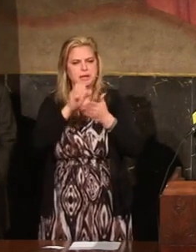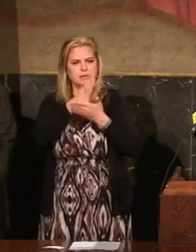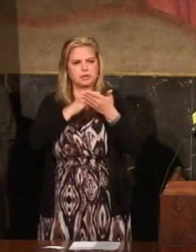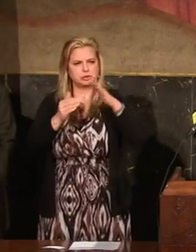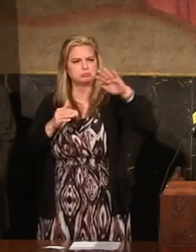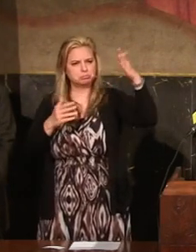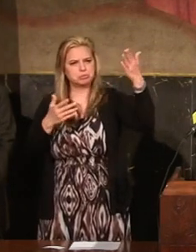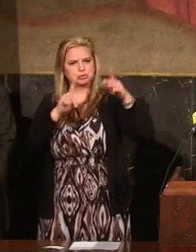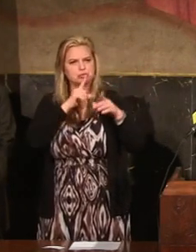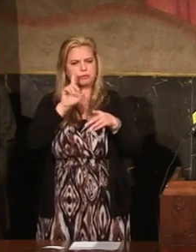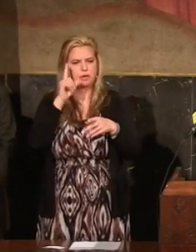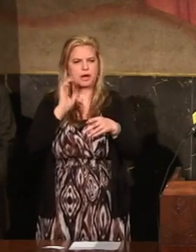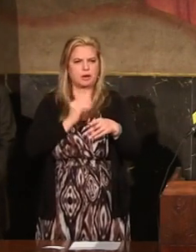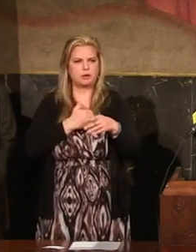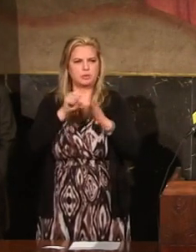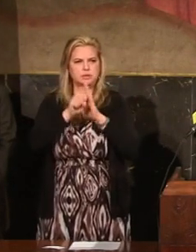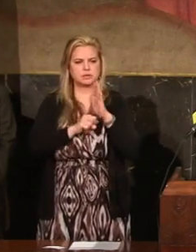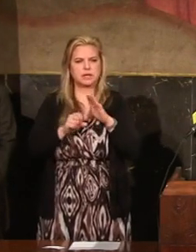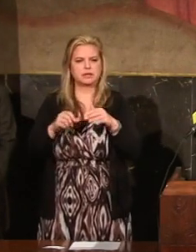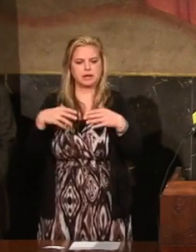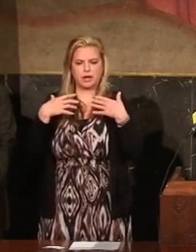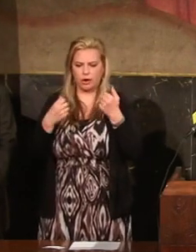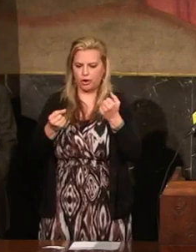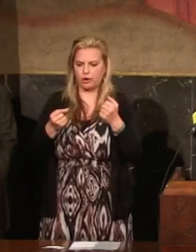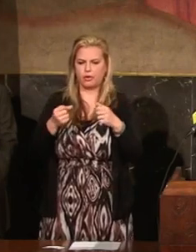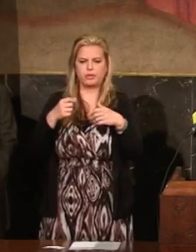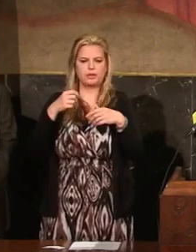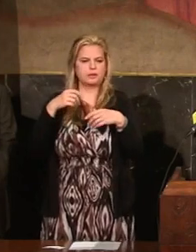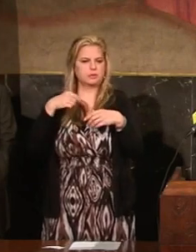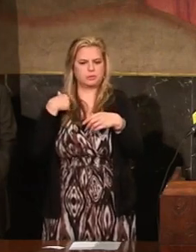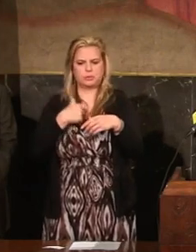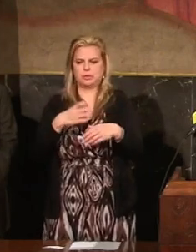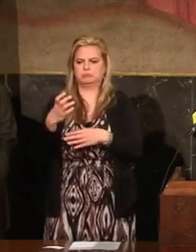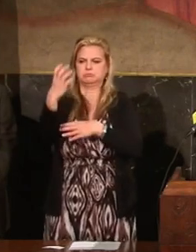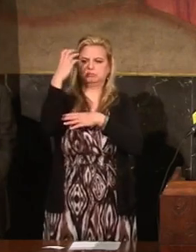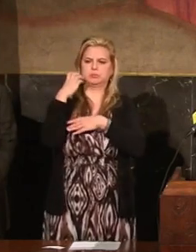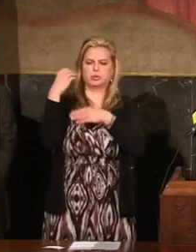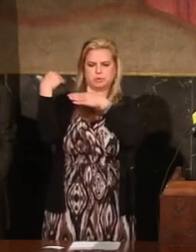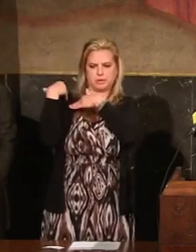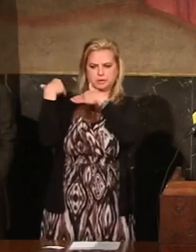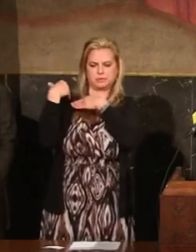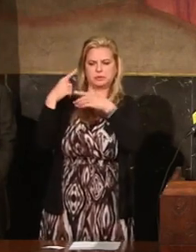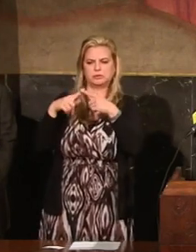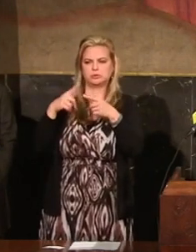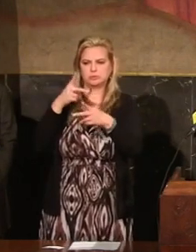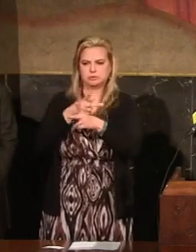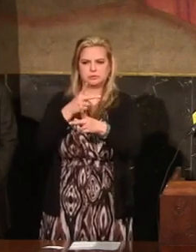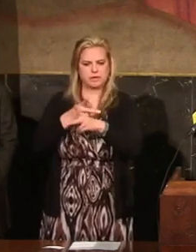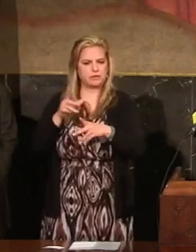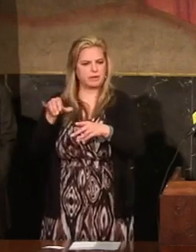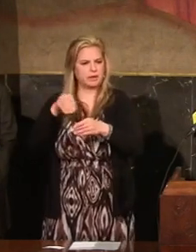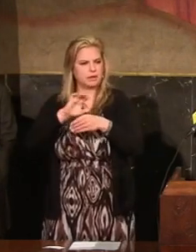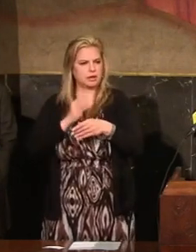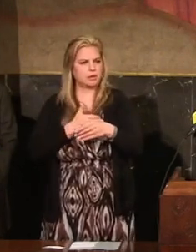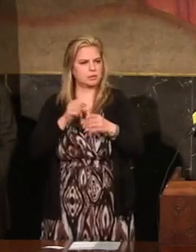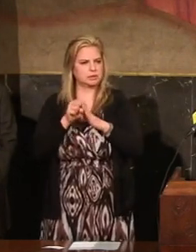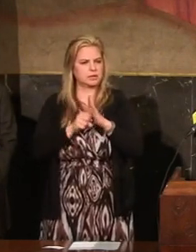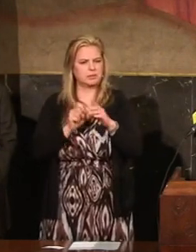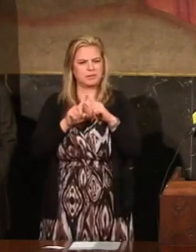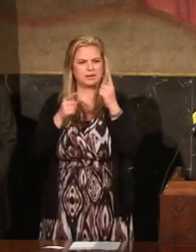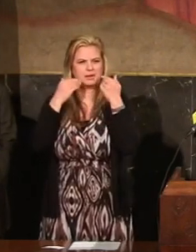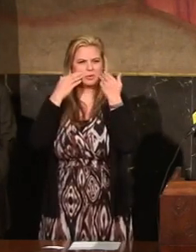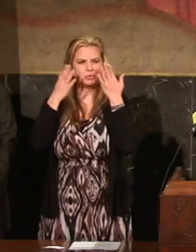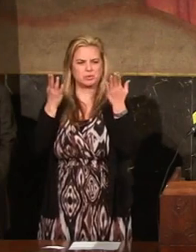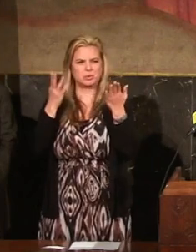Health is a priority. We're in charge of the health and safety, public health safety of every individual in this state. And so, I don't know that